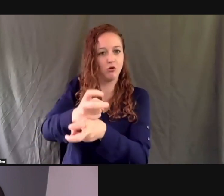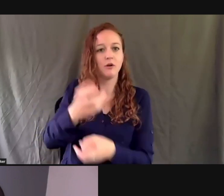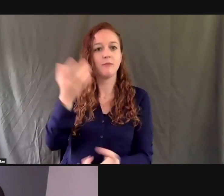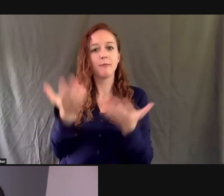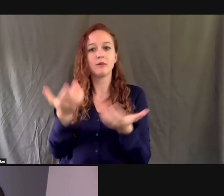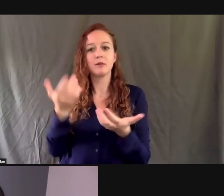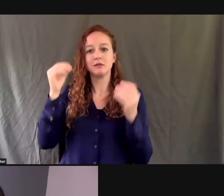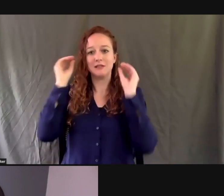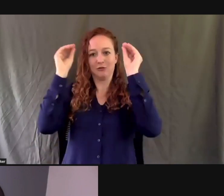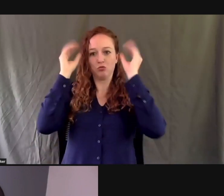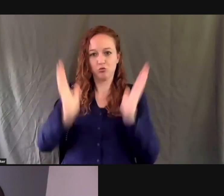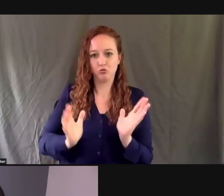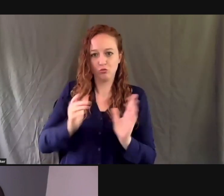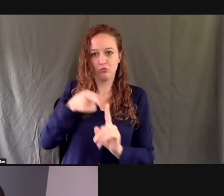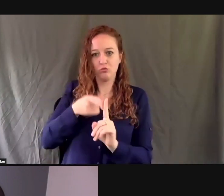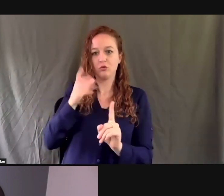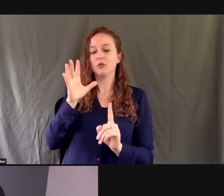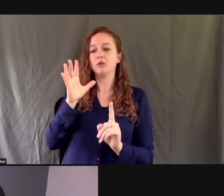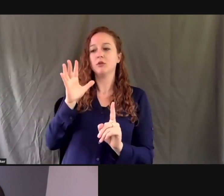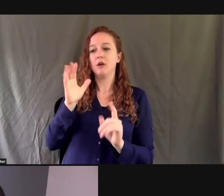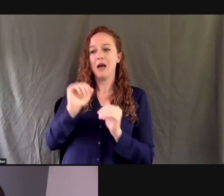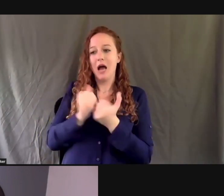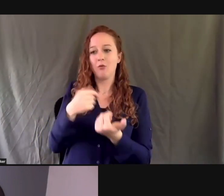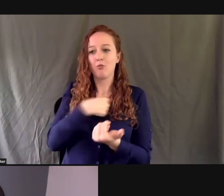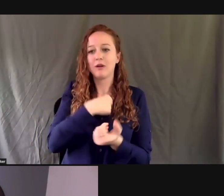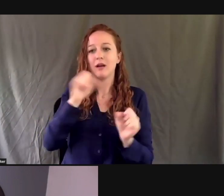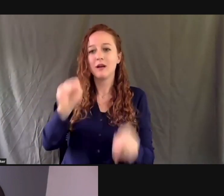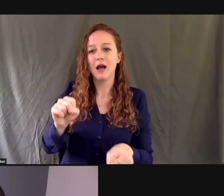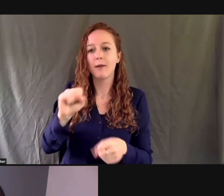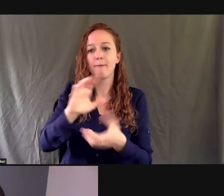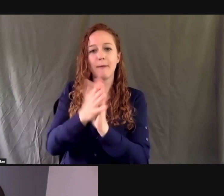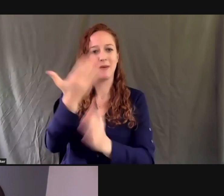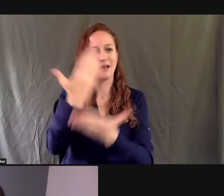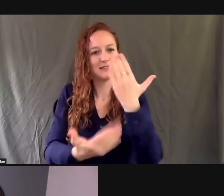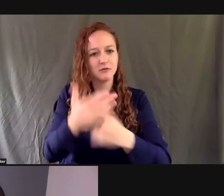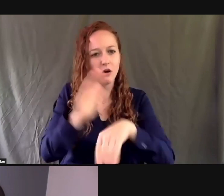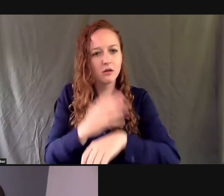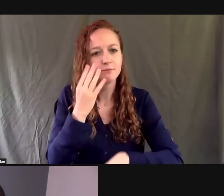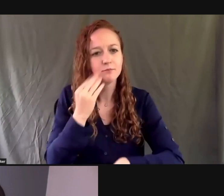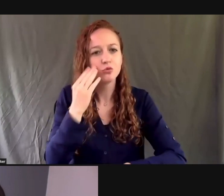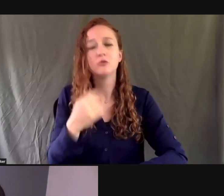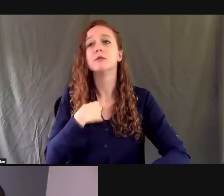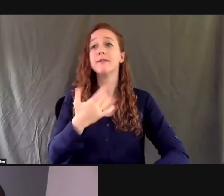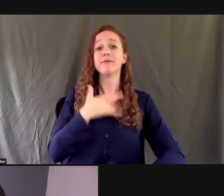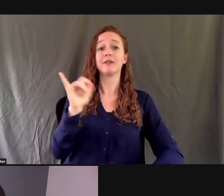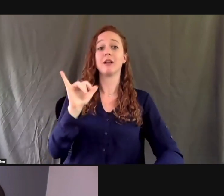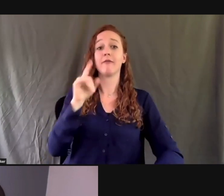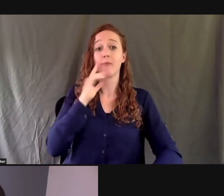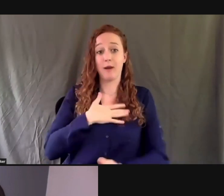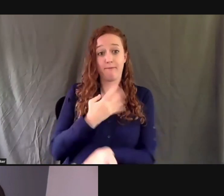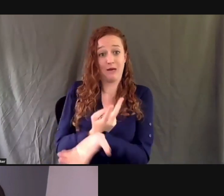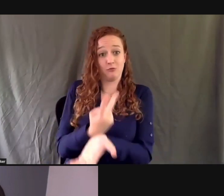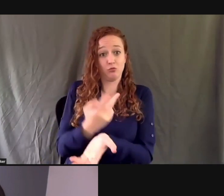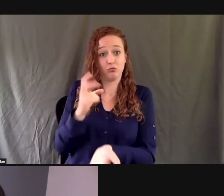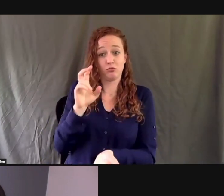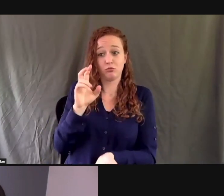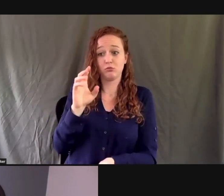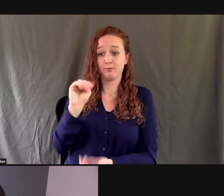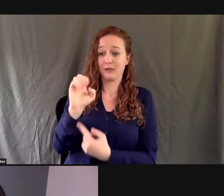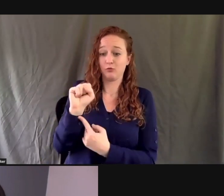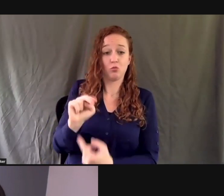First, our website would be a great place to start. There's a lot of different events, webinars, camps,